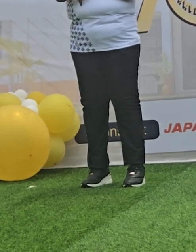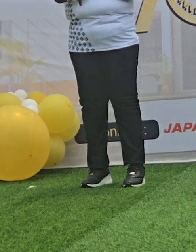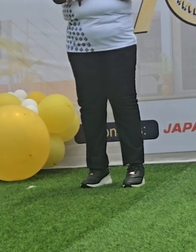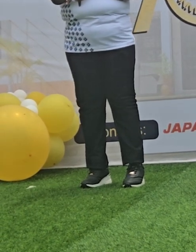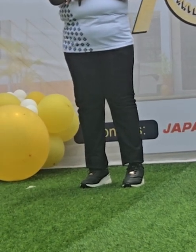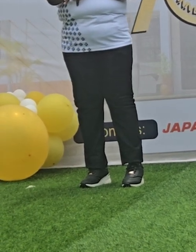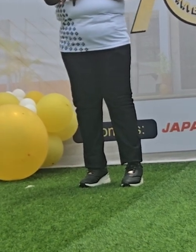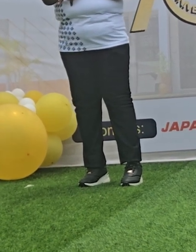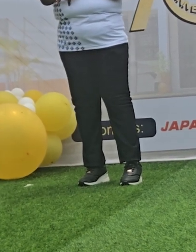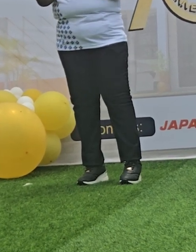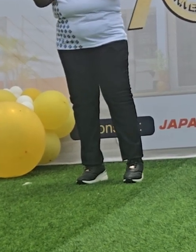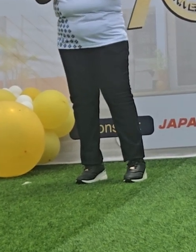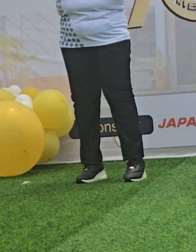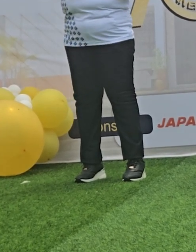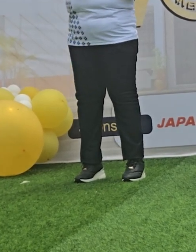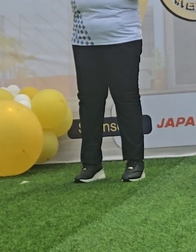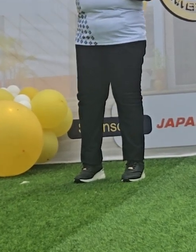and